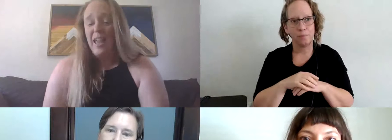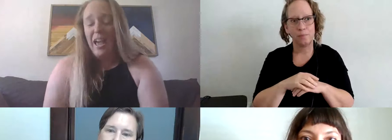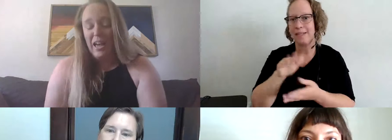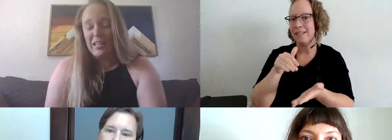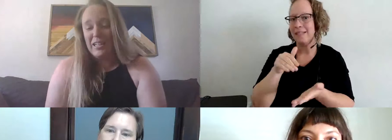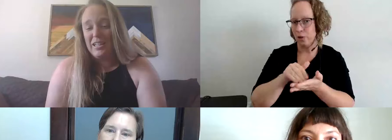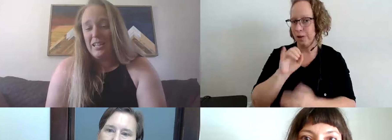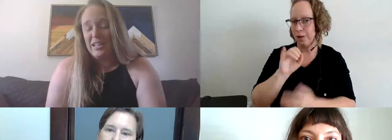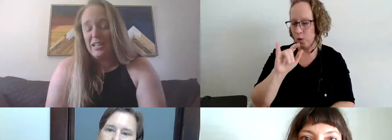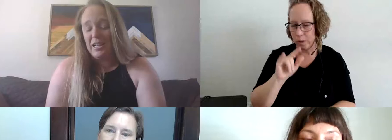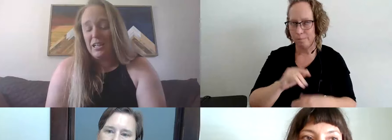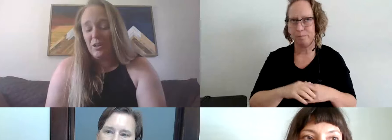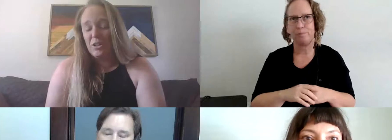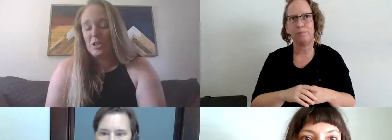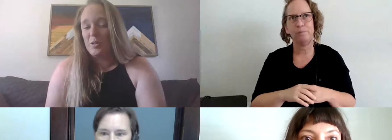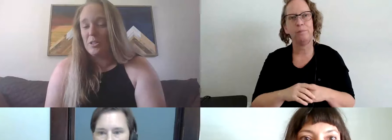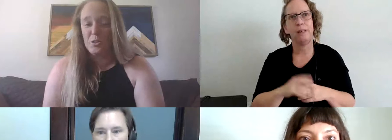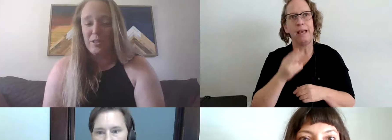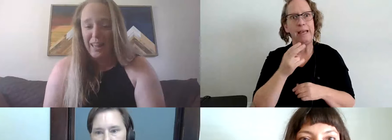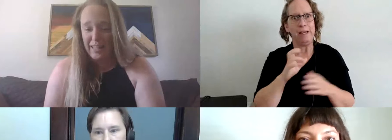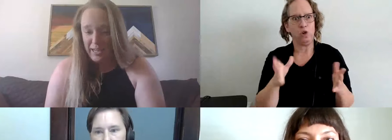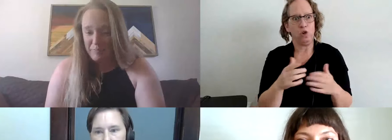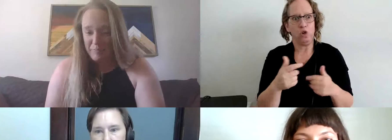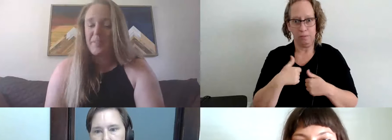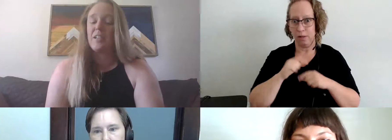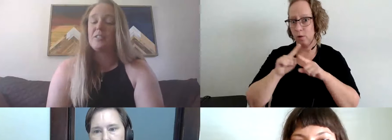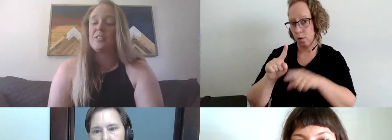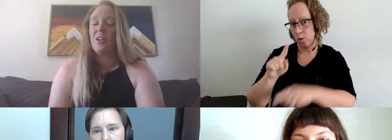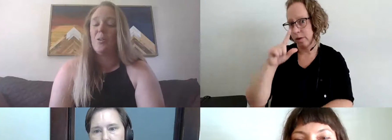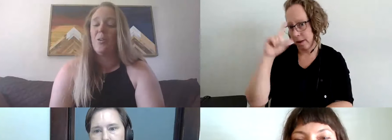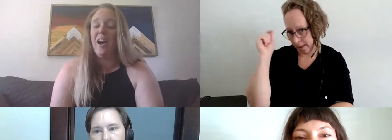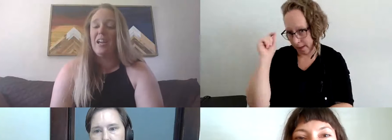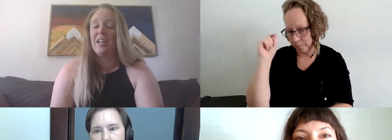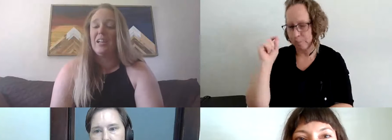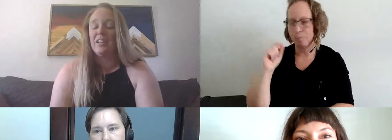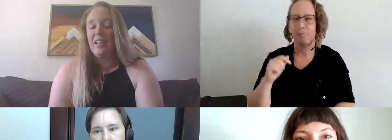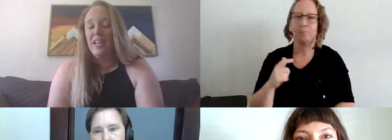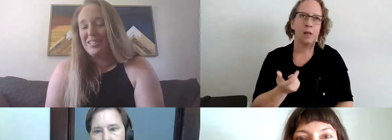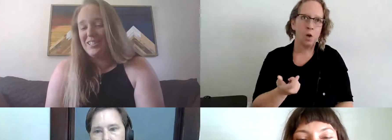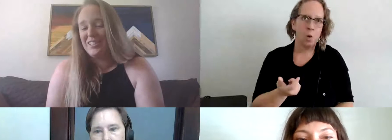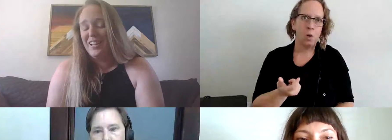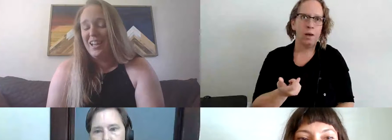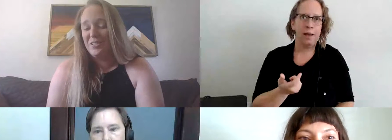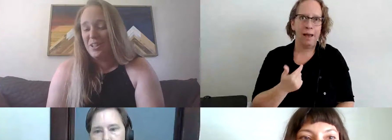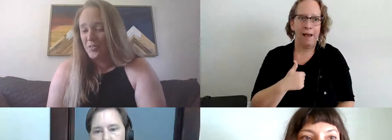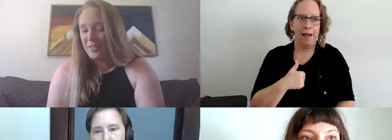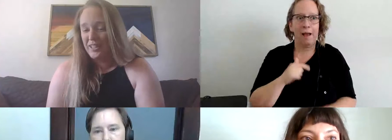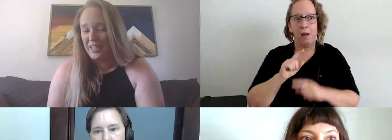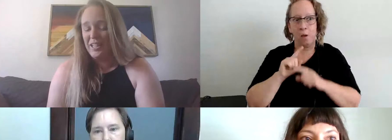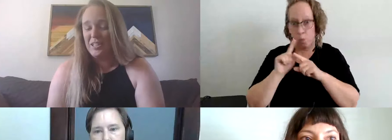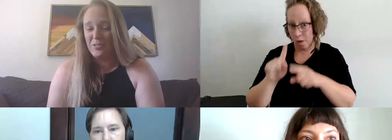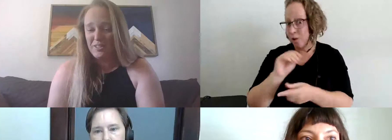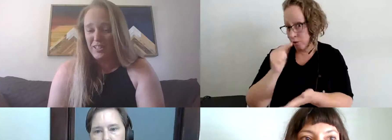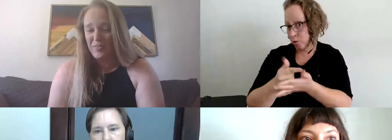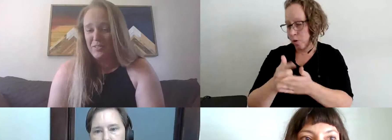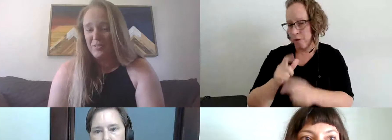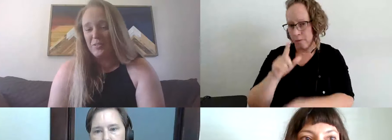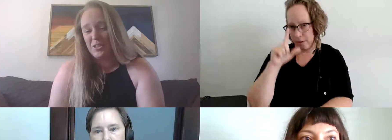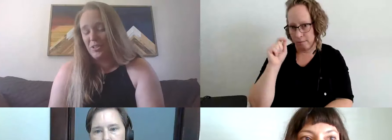Illinois. And he encouraged me to go to Gallaudet. So I attended and graduated from Gallaudet